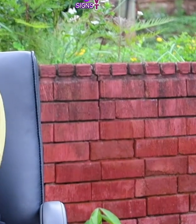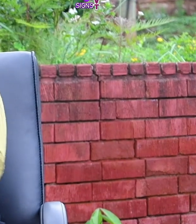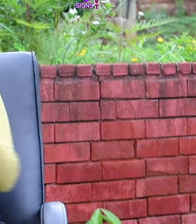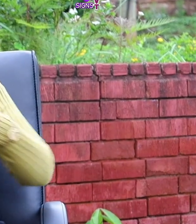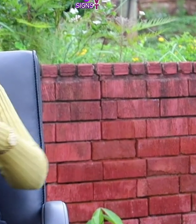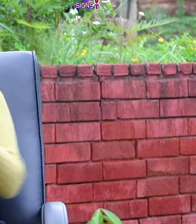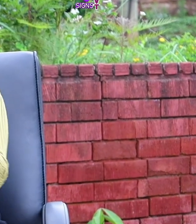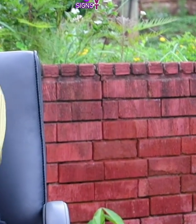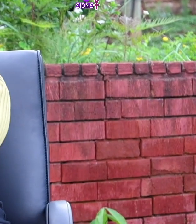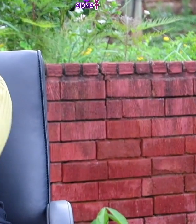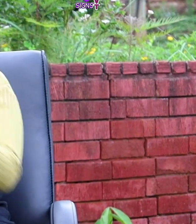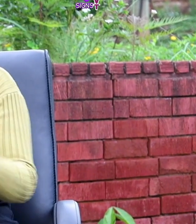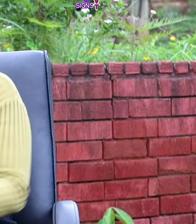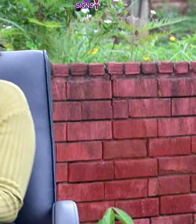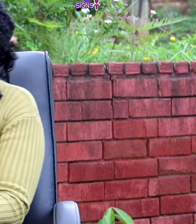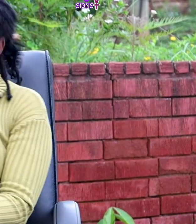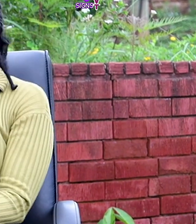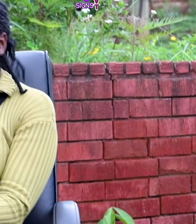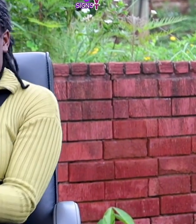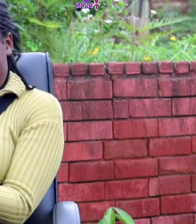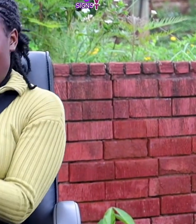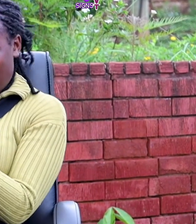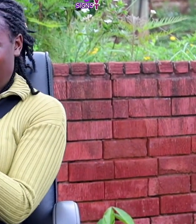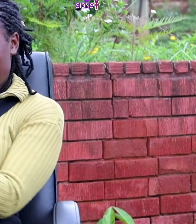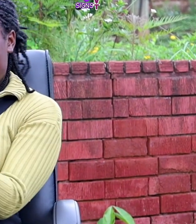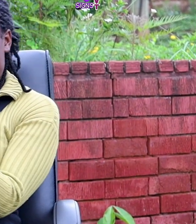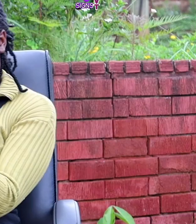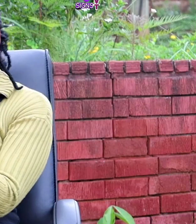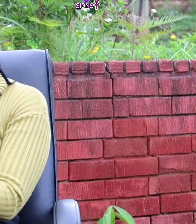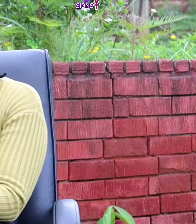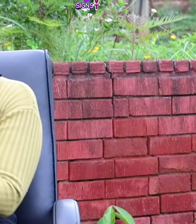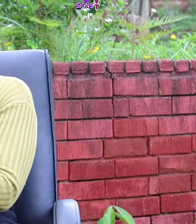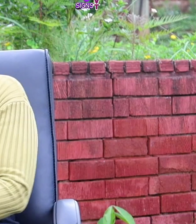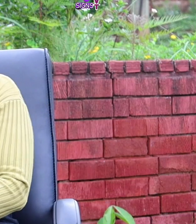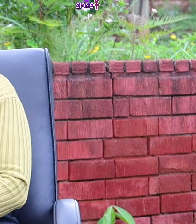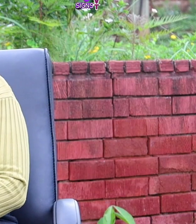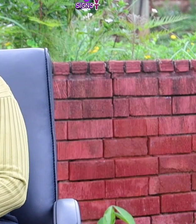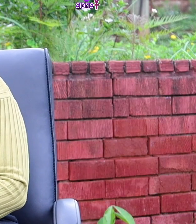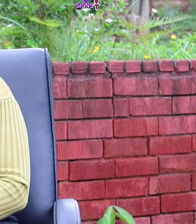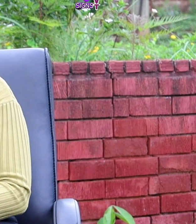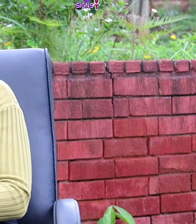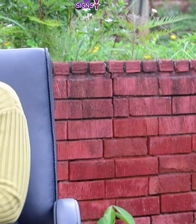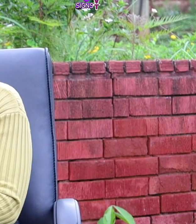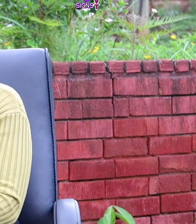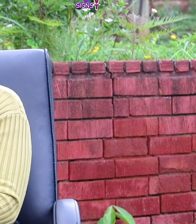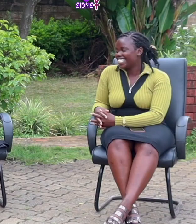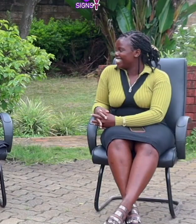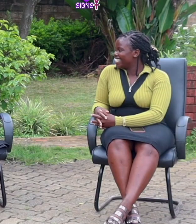doctor, not a pilot? So that we can understand. And why did you choose to be a